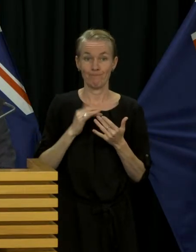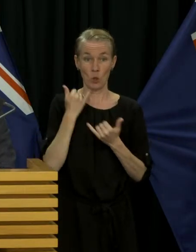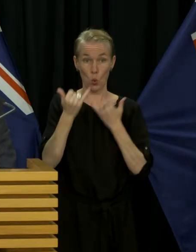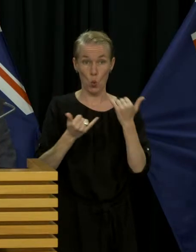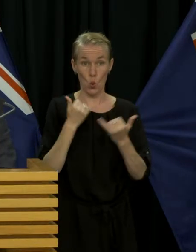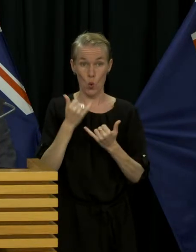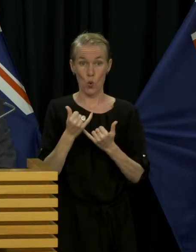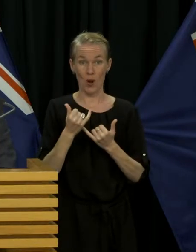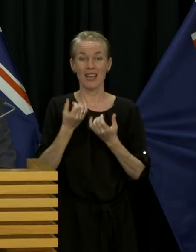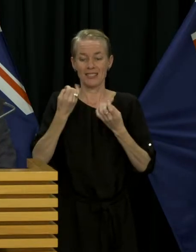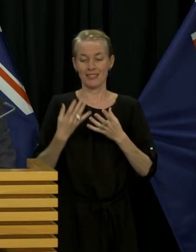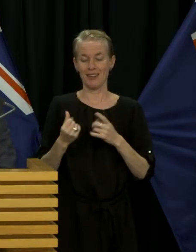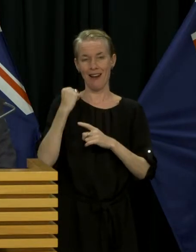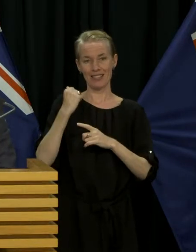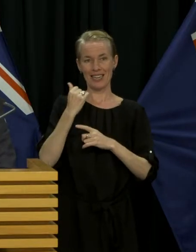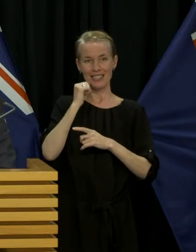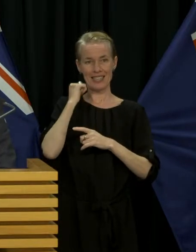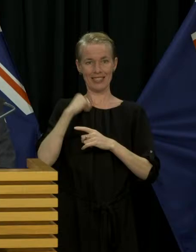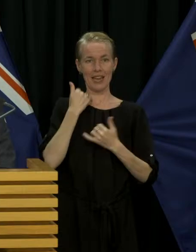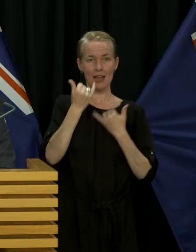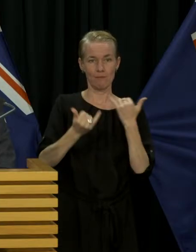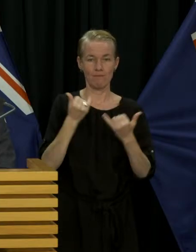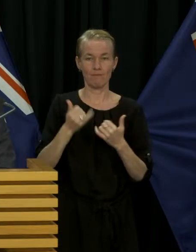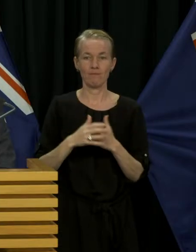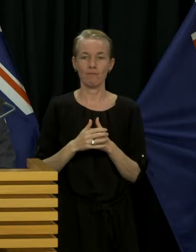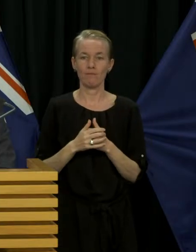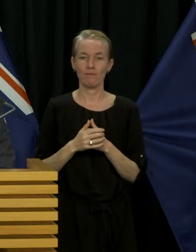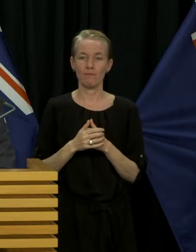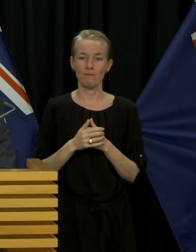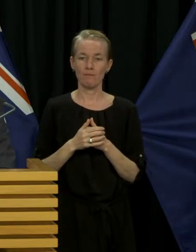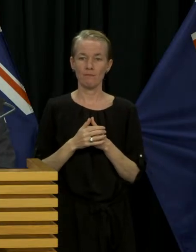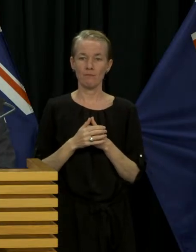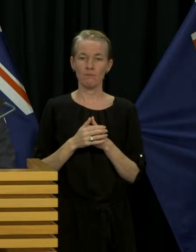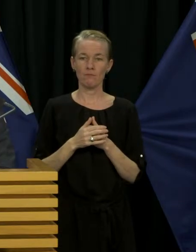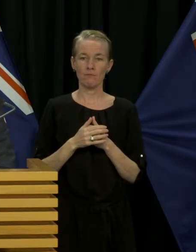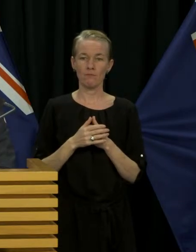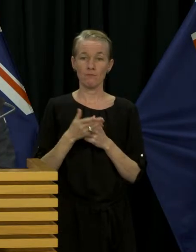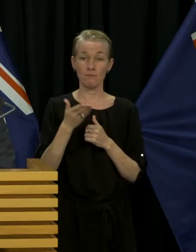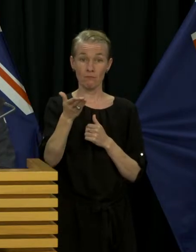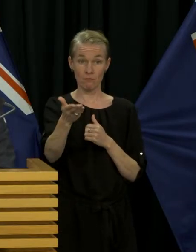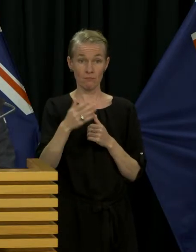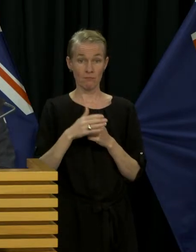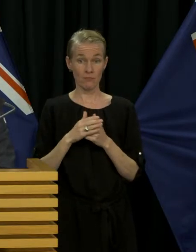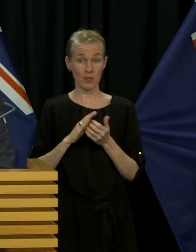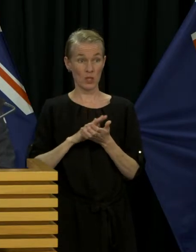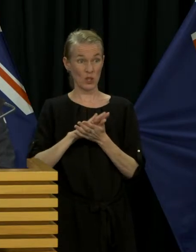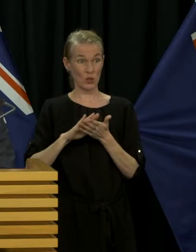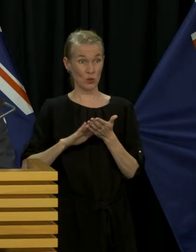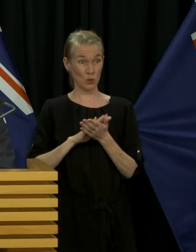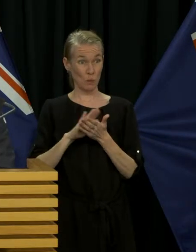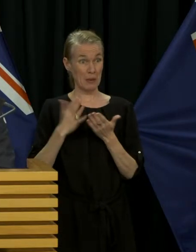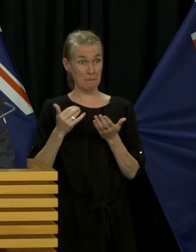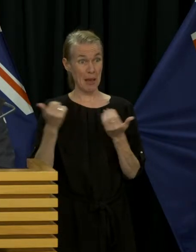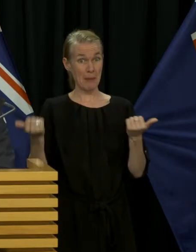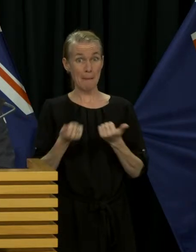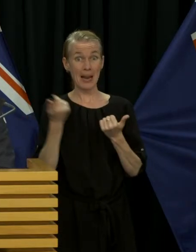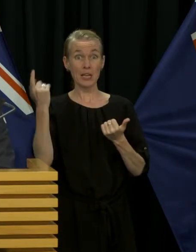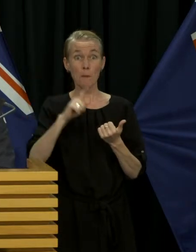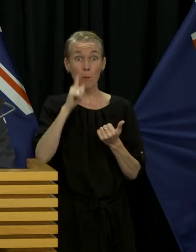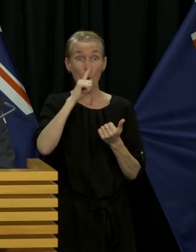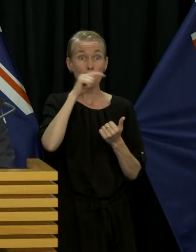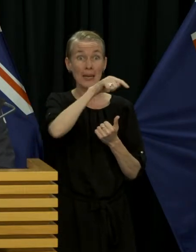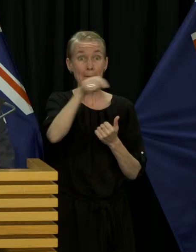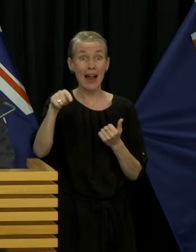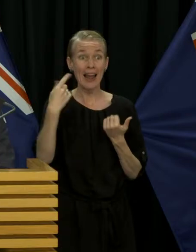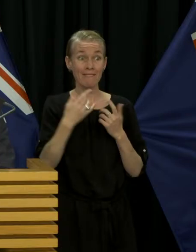there's a fair amount of close contacts that you have no knowledge of because you don't know directly from this person who they were spending time with while in New